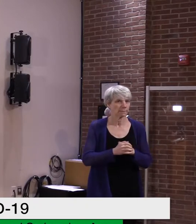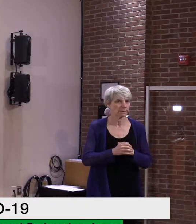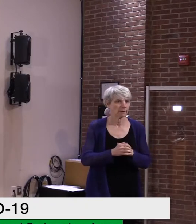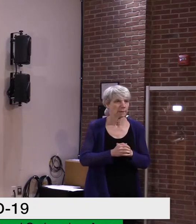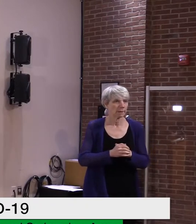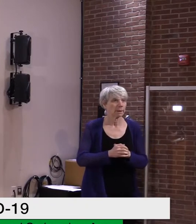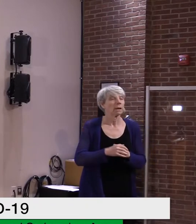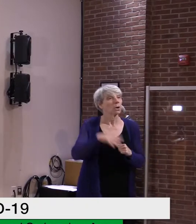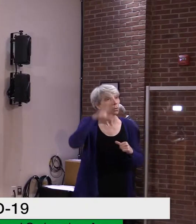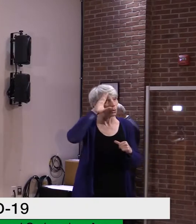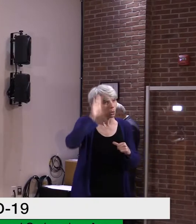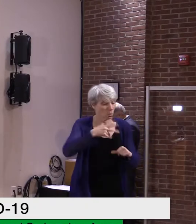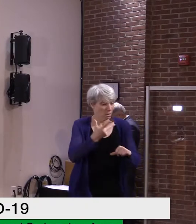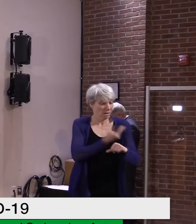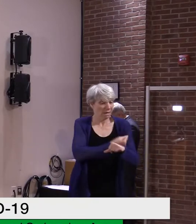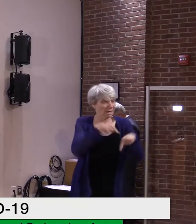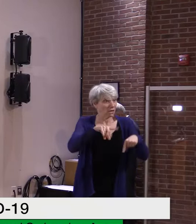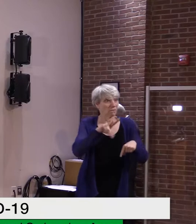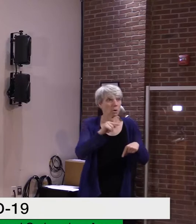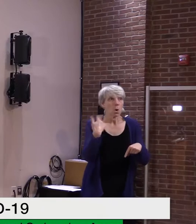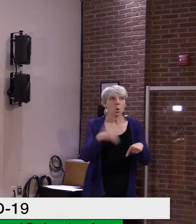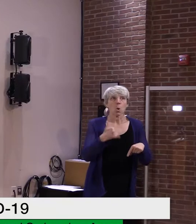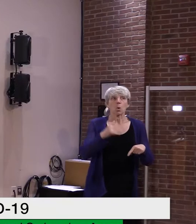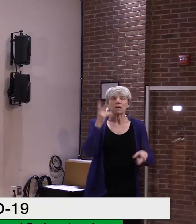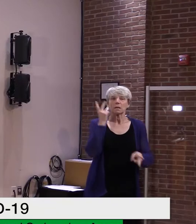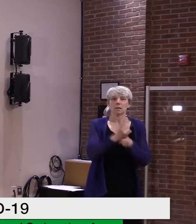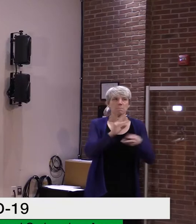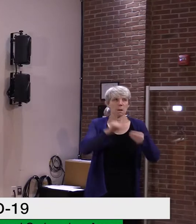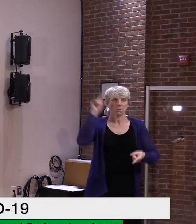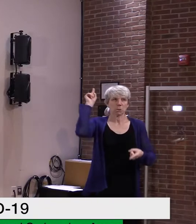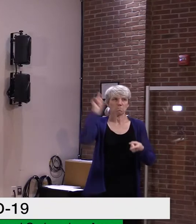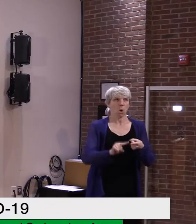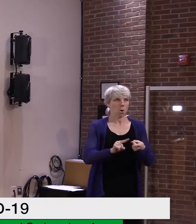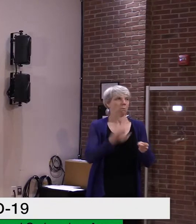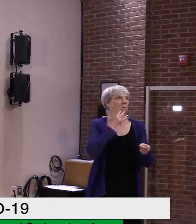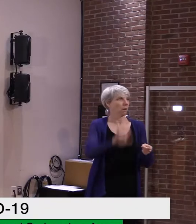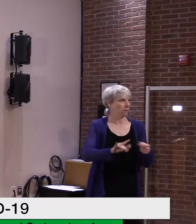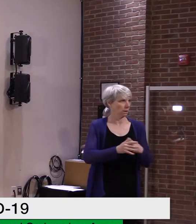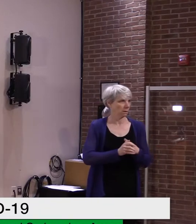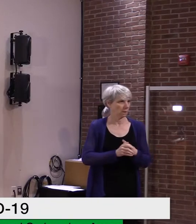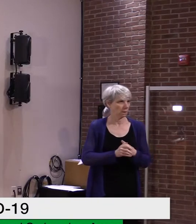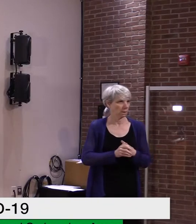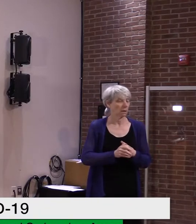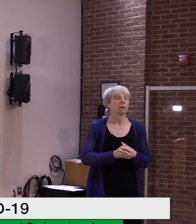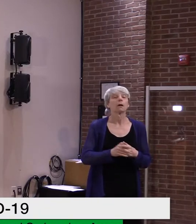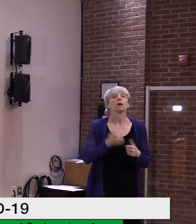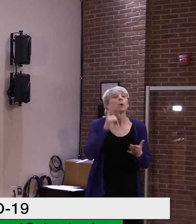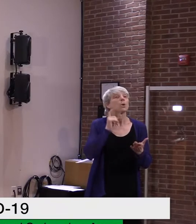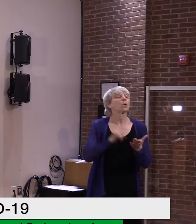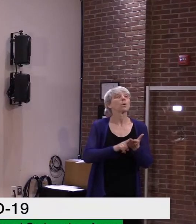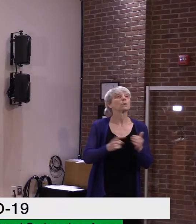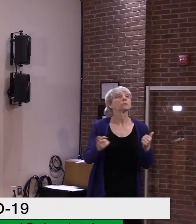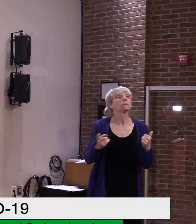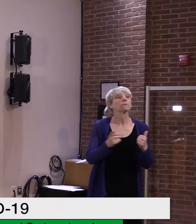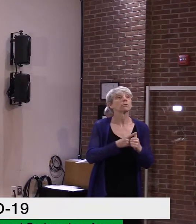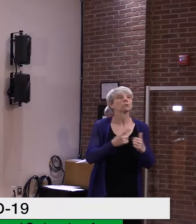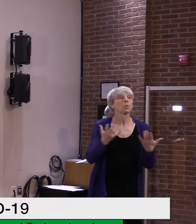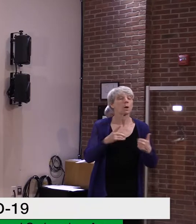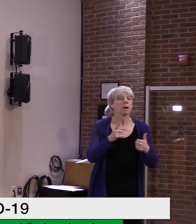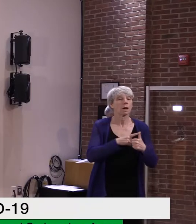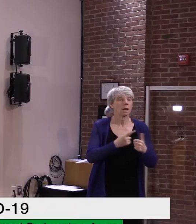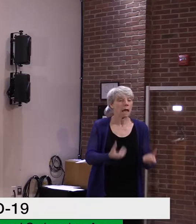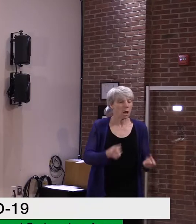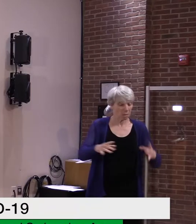producing the desired results here in Vermont. First, with dramatic fall off in cases, hospitalizations,